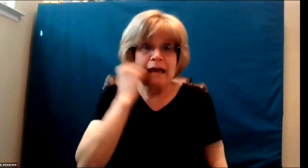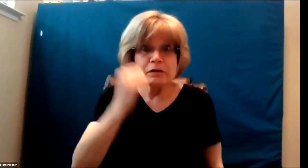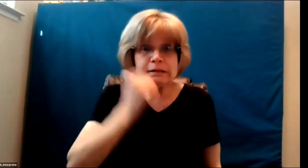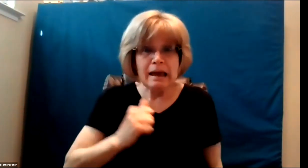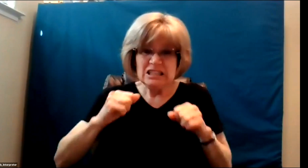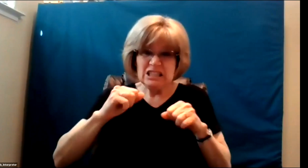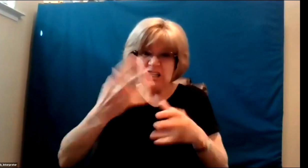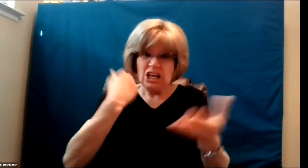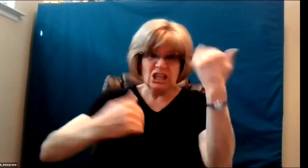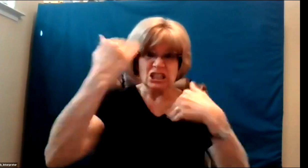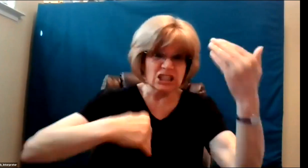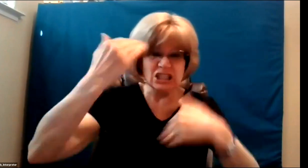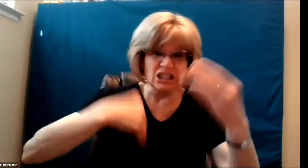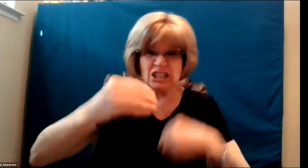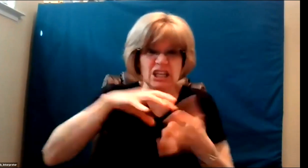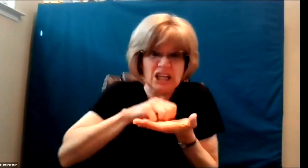Wow.